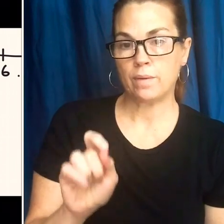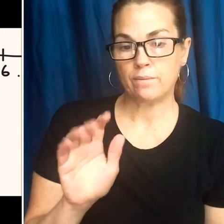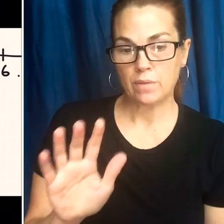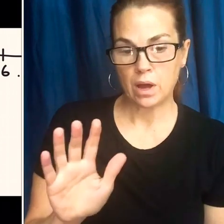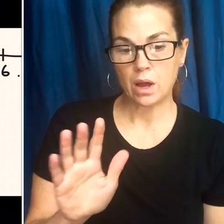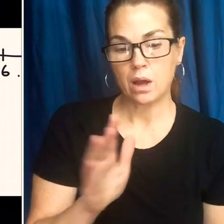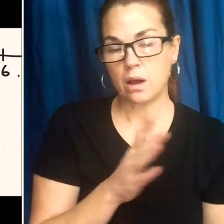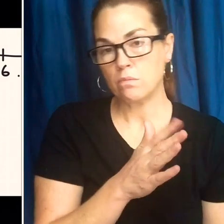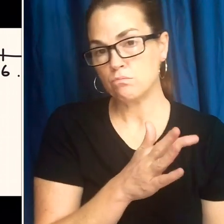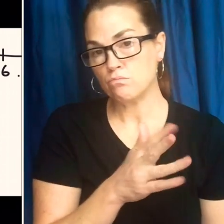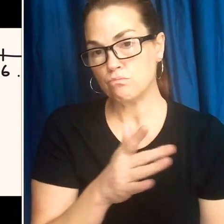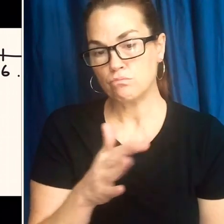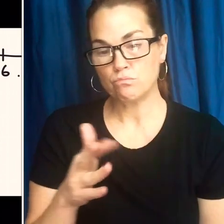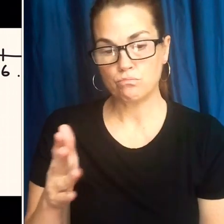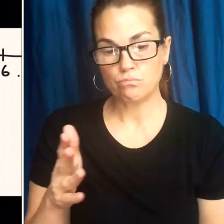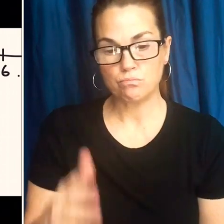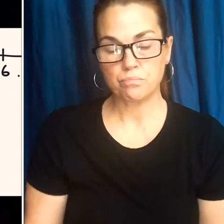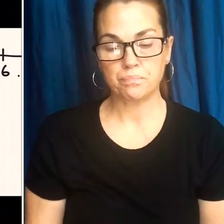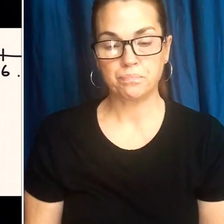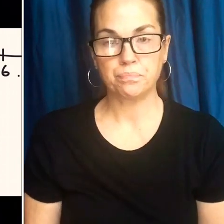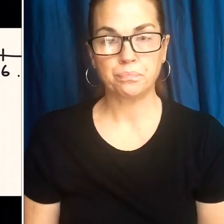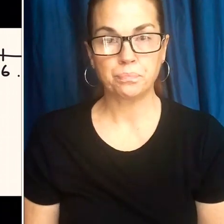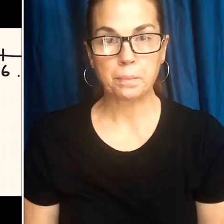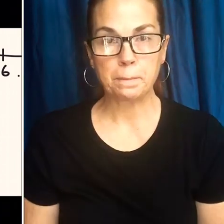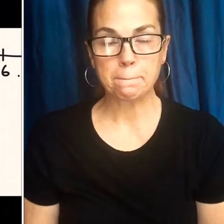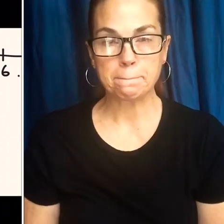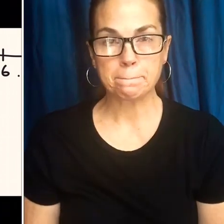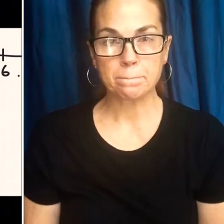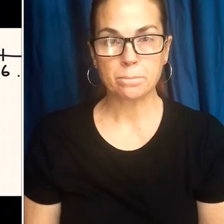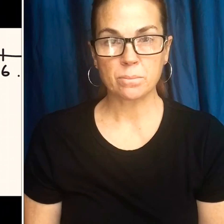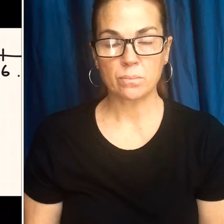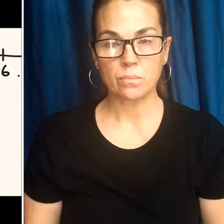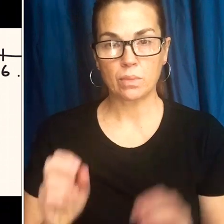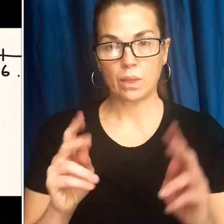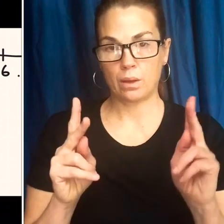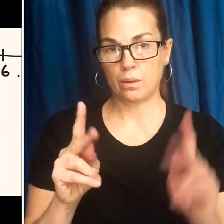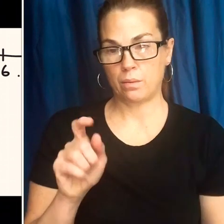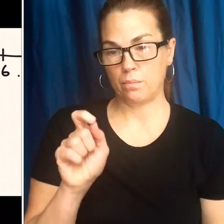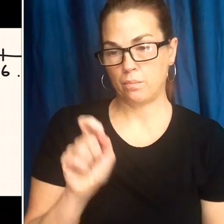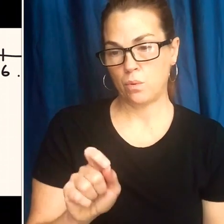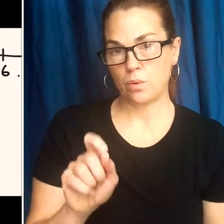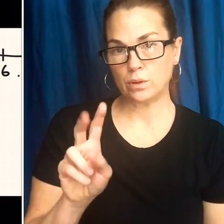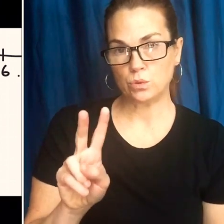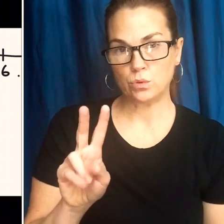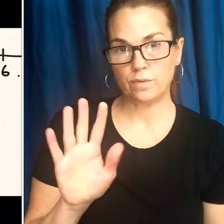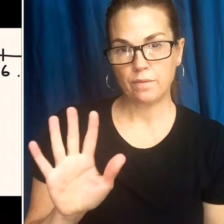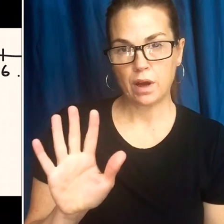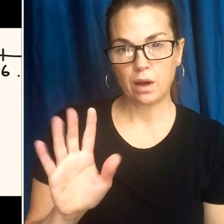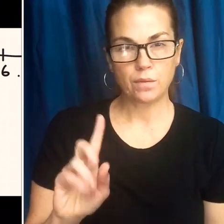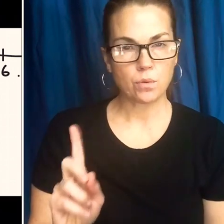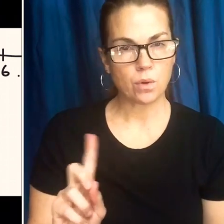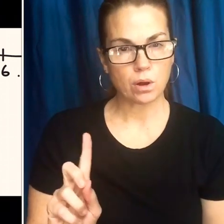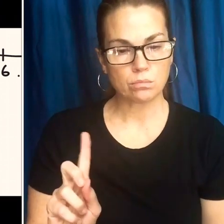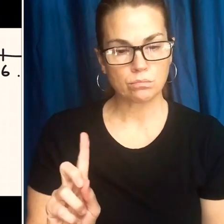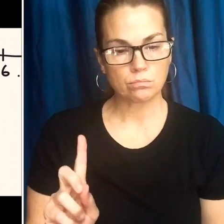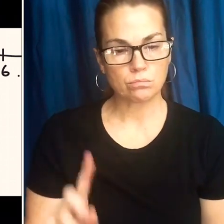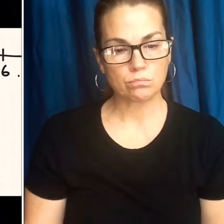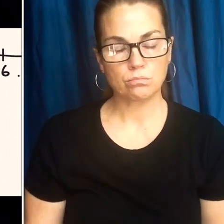go? It would go halfway between 0.2 and 0.3. This would be